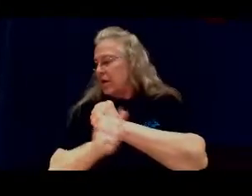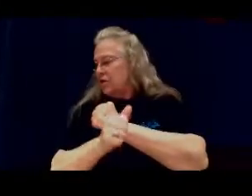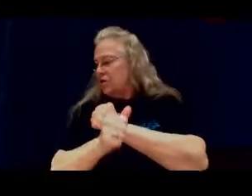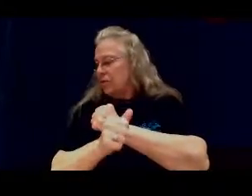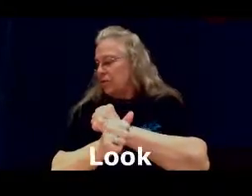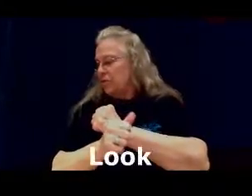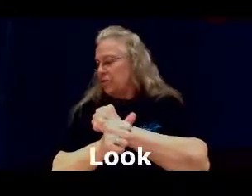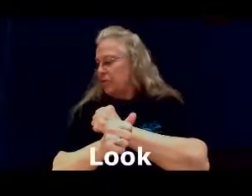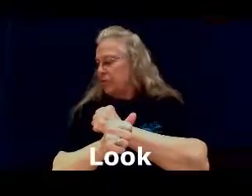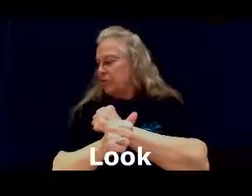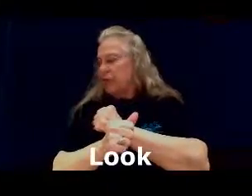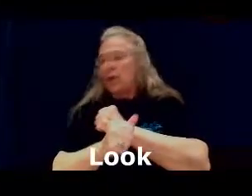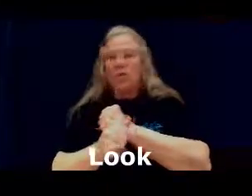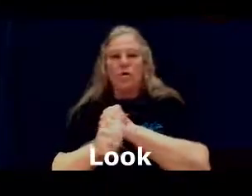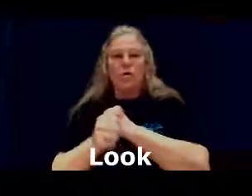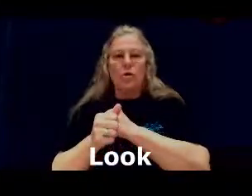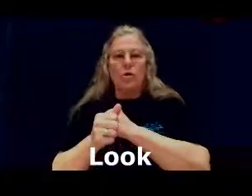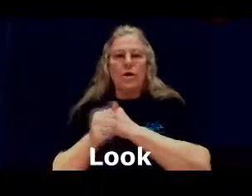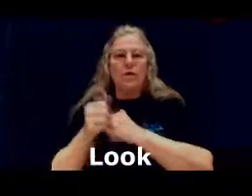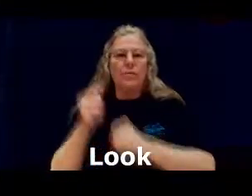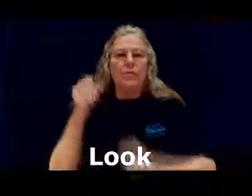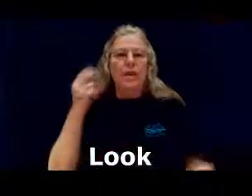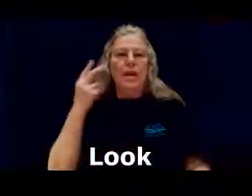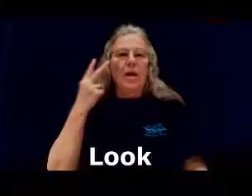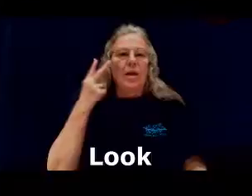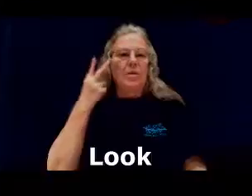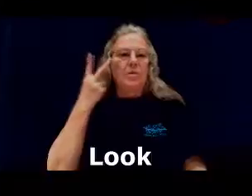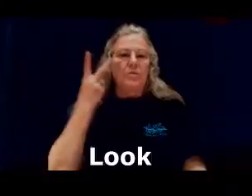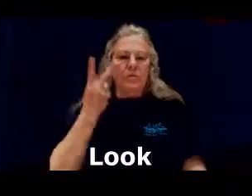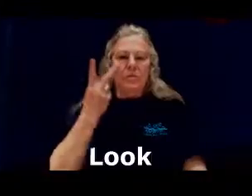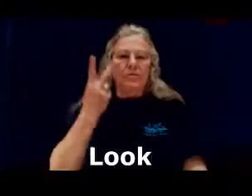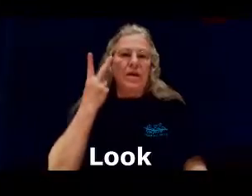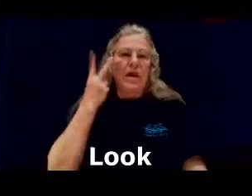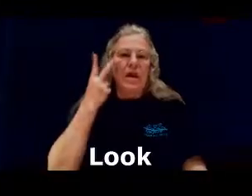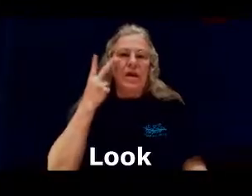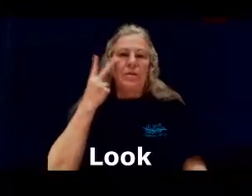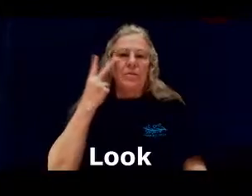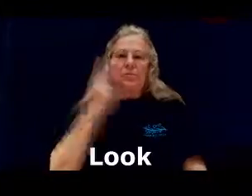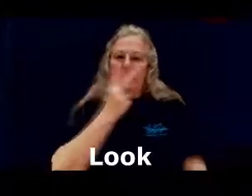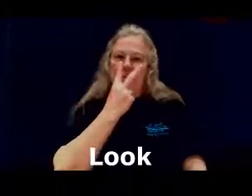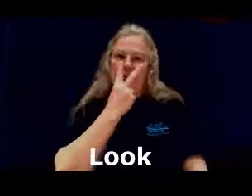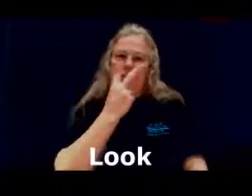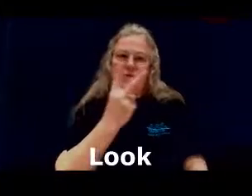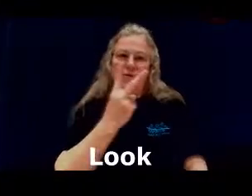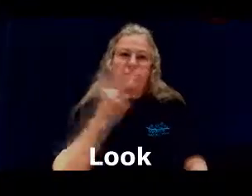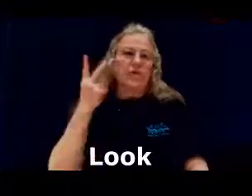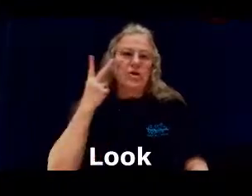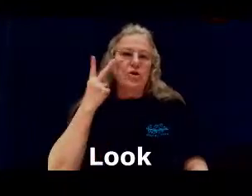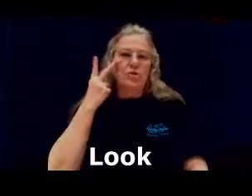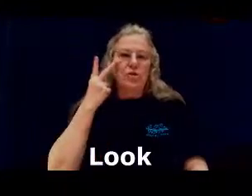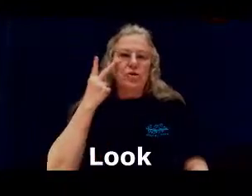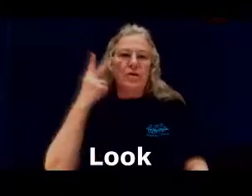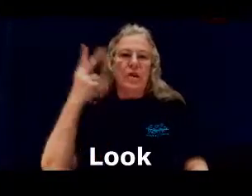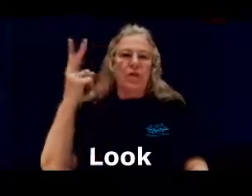Danger. Look. The V hand, almost for vision, but you take it off